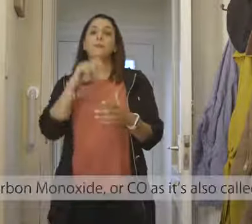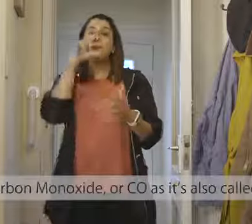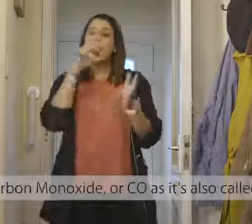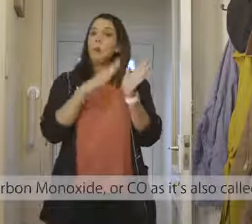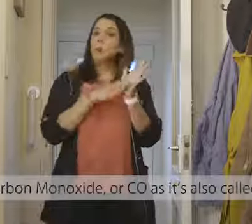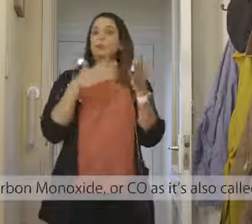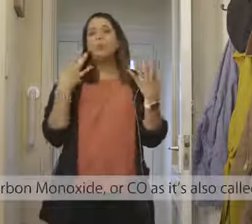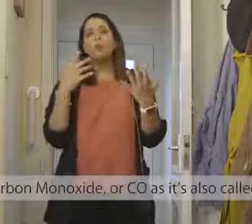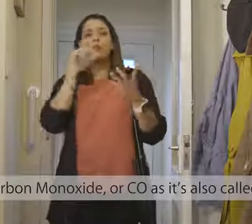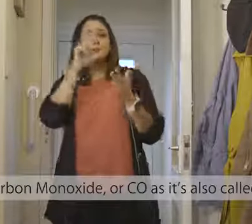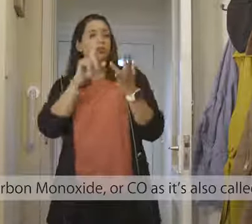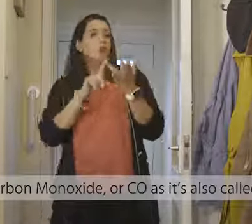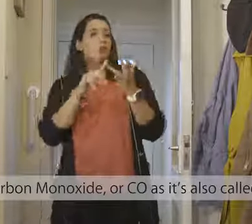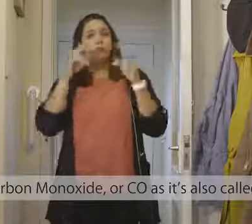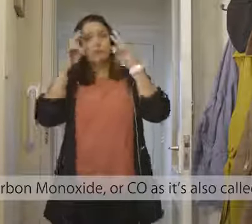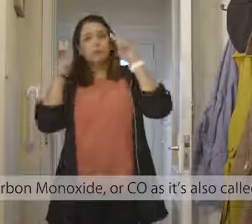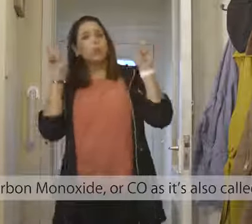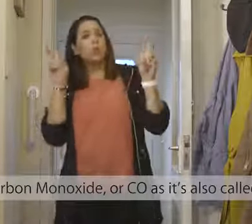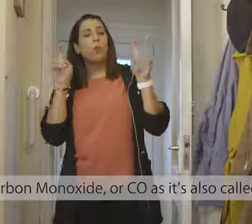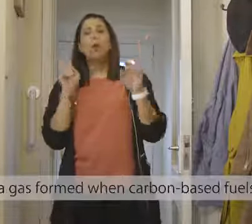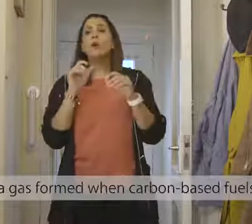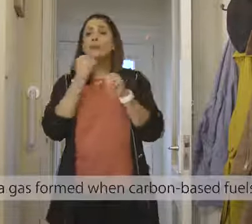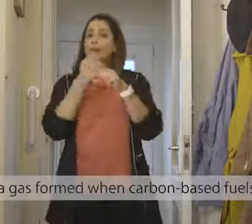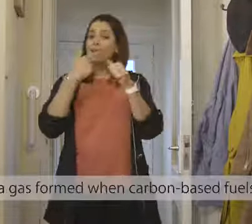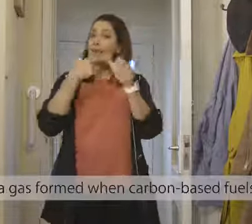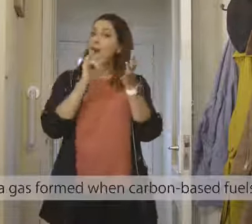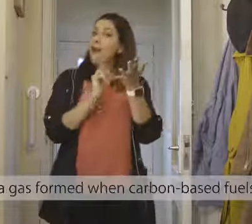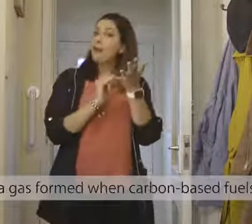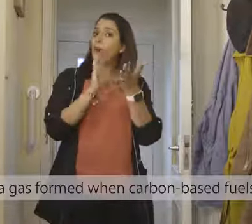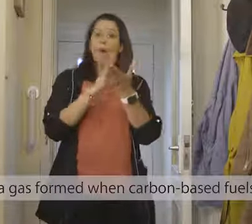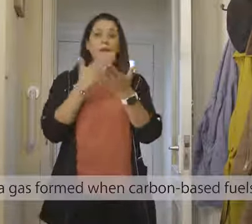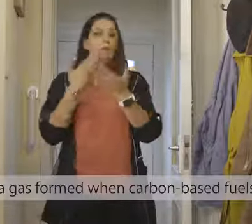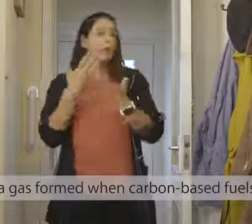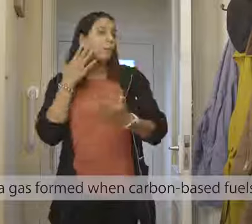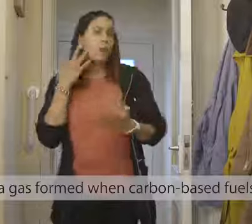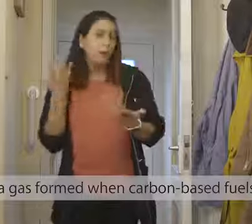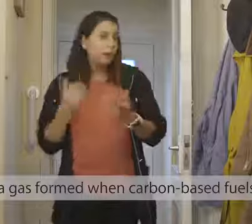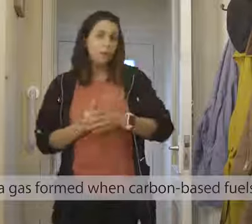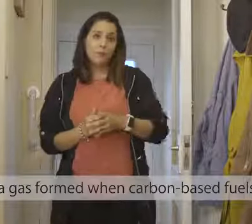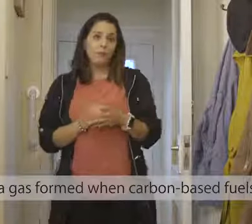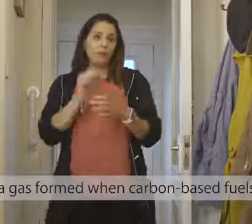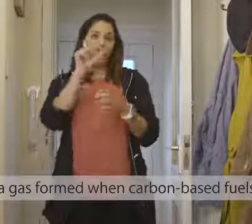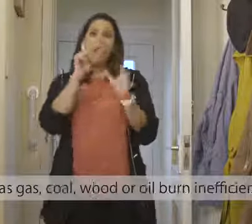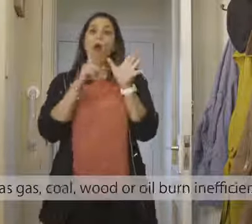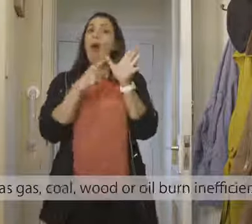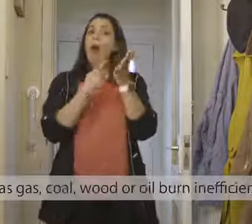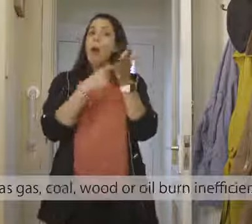Carbon monoxide, or CO as it's also called, is a gas formed when carbon-based fuels such as gas,